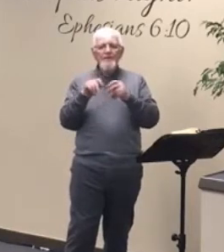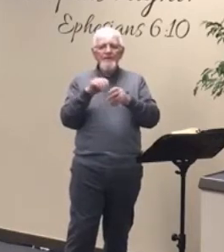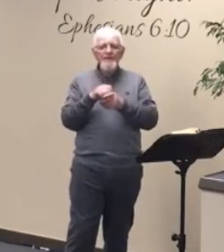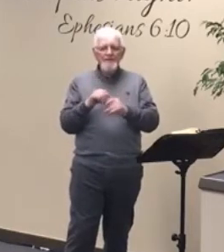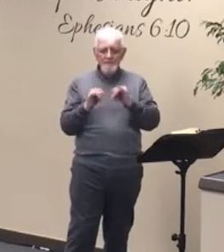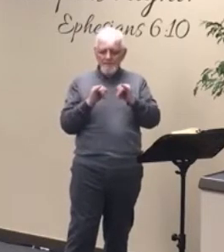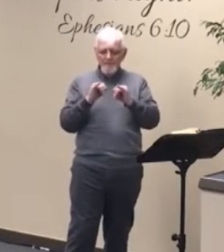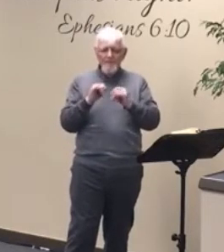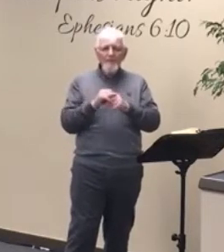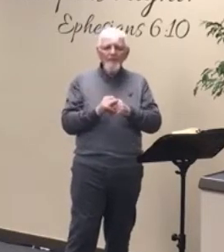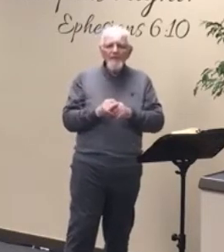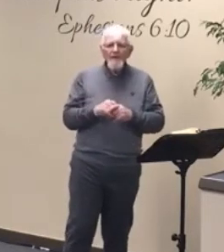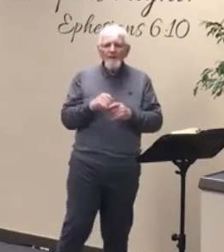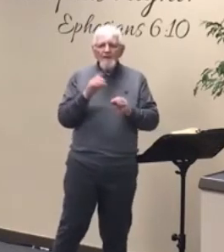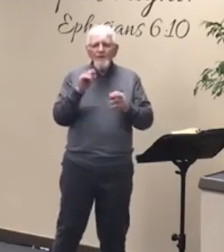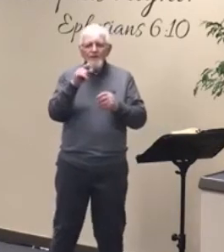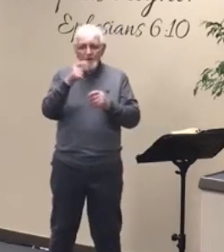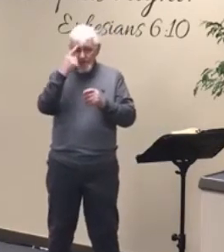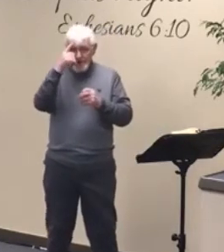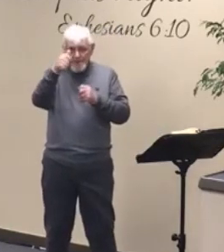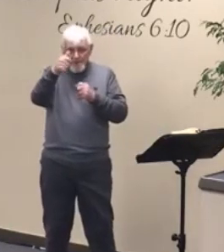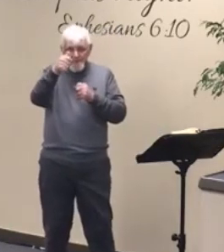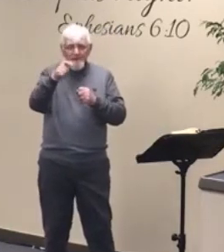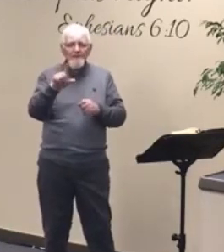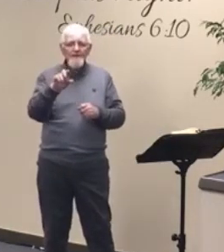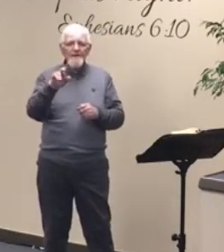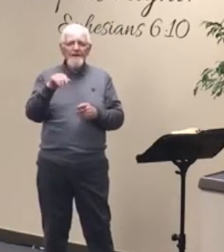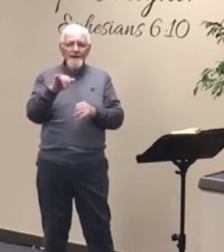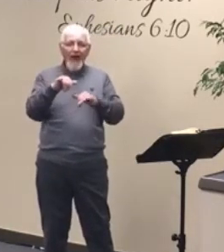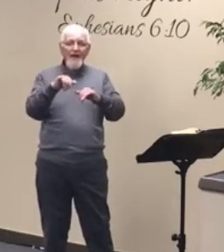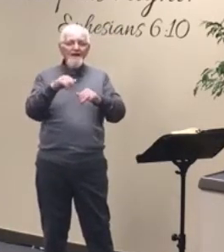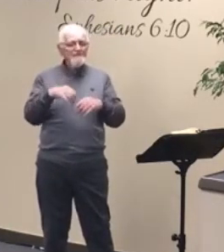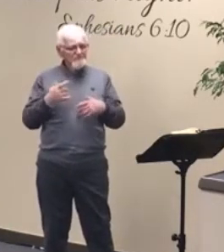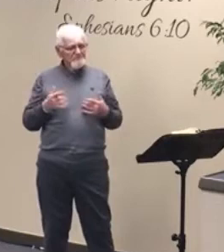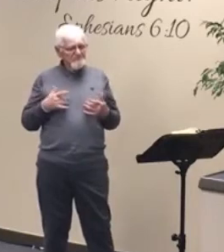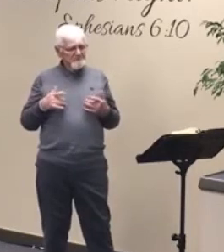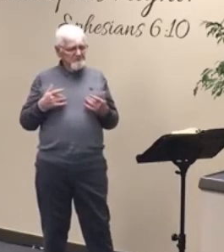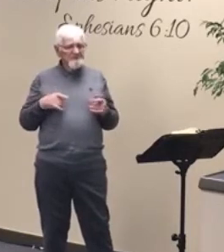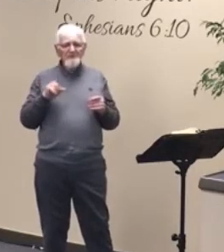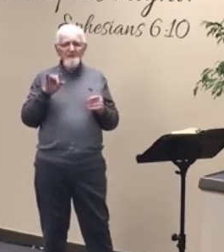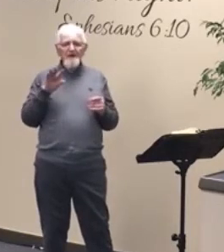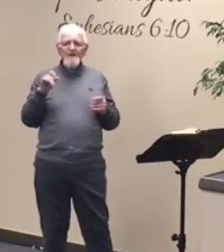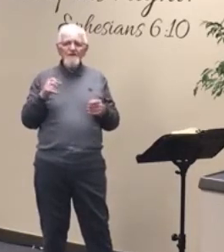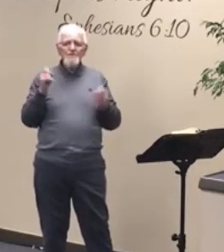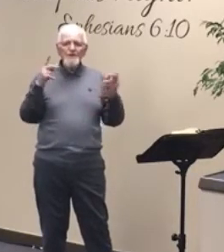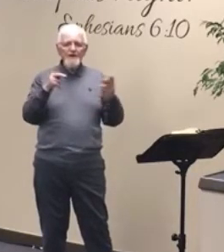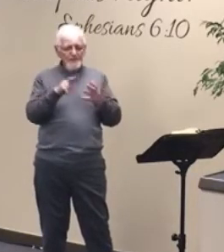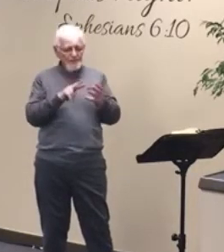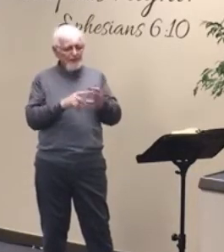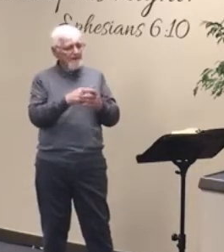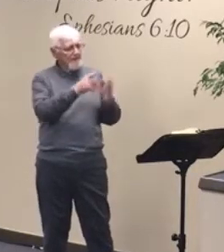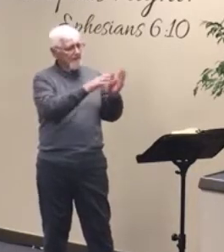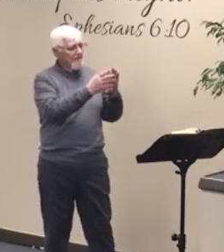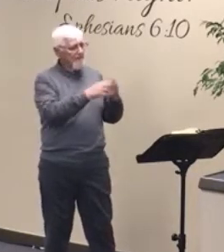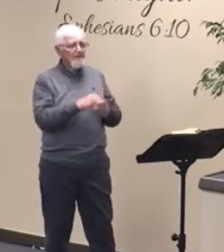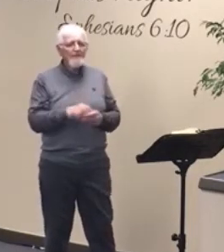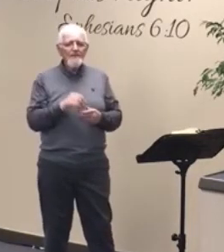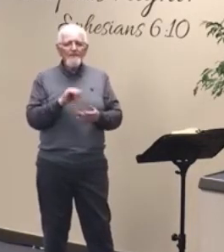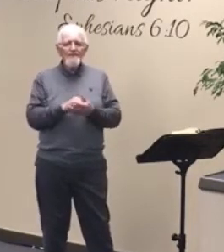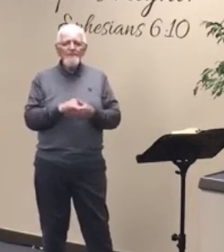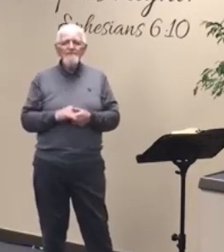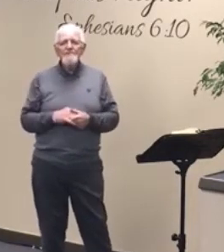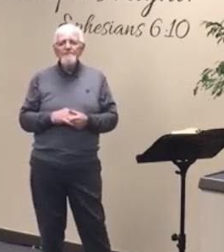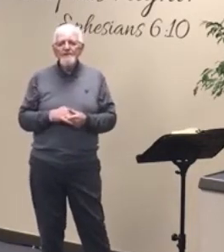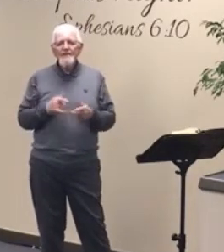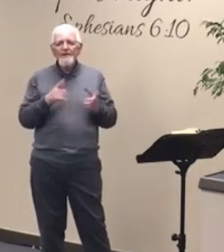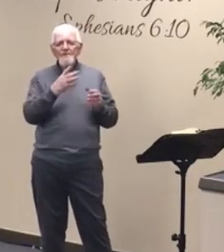and they said, do you consider yourself lucky? And the person said, yeah, I'm a pretty lucky person, you know. Okay, go read this newspaper in that room. We're doing an experiment. We'll let you know in the